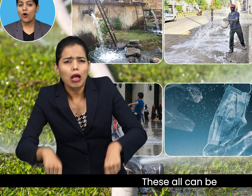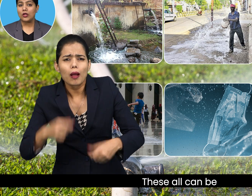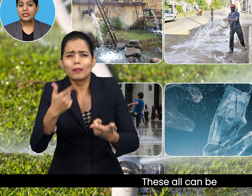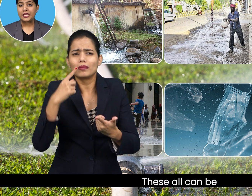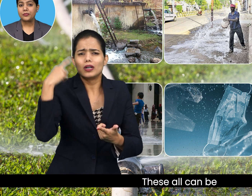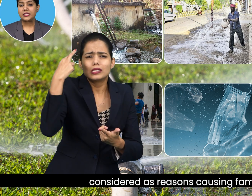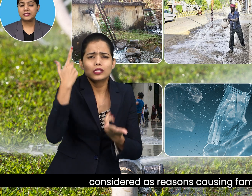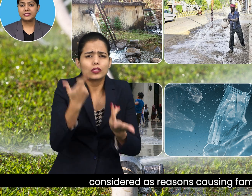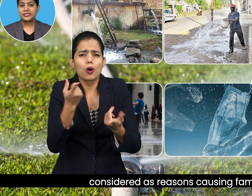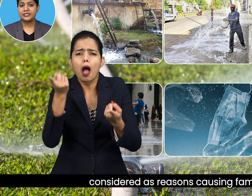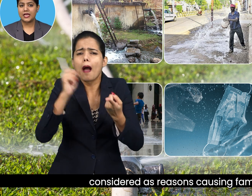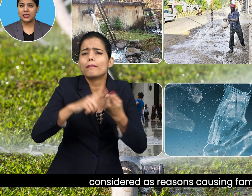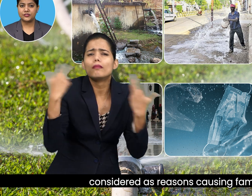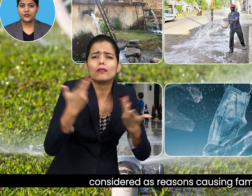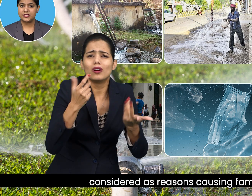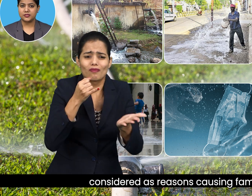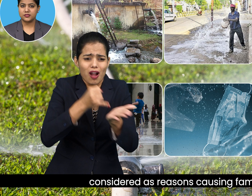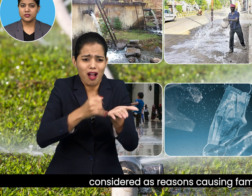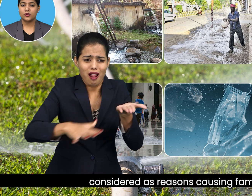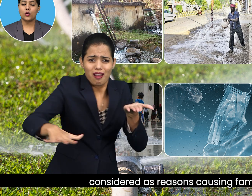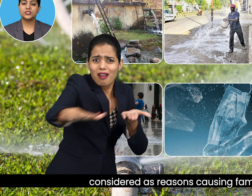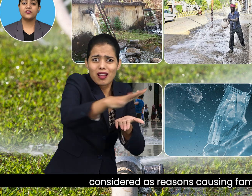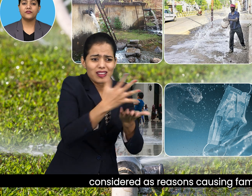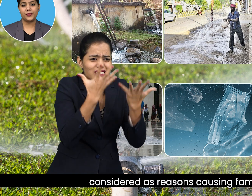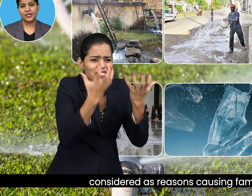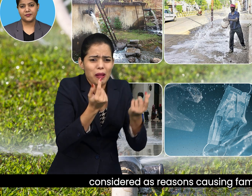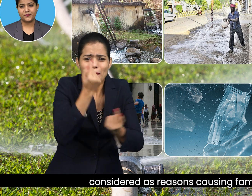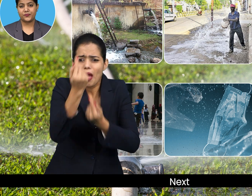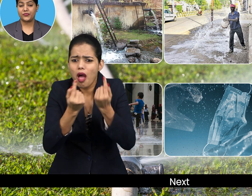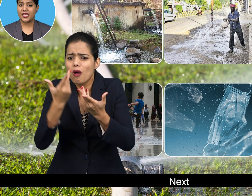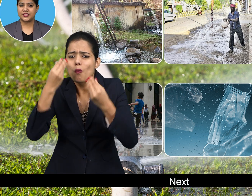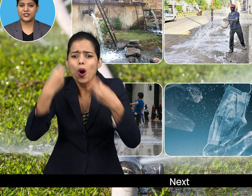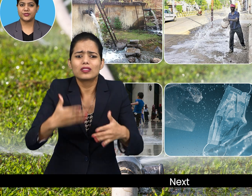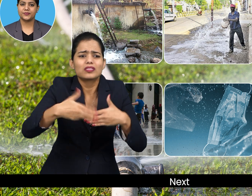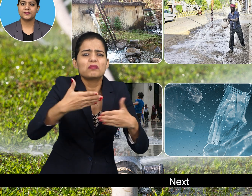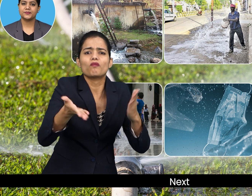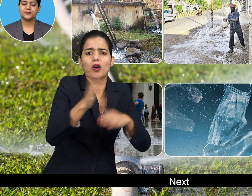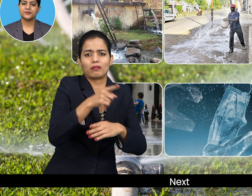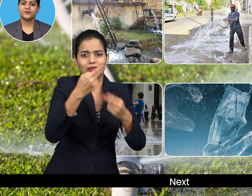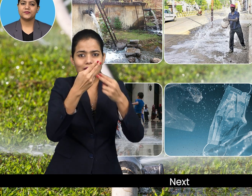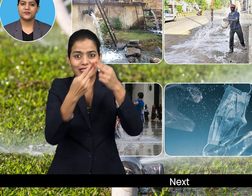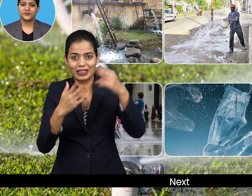these all can be considered as reasons causing famine. Next.